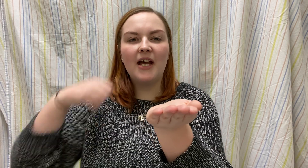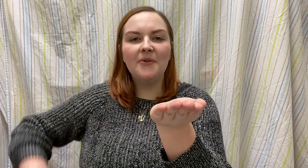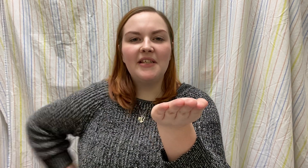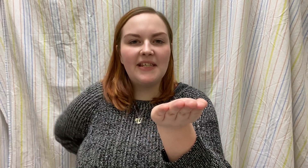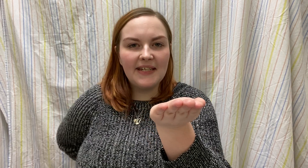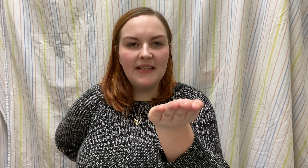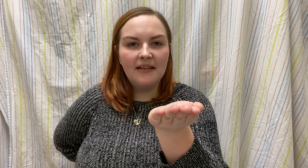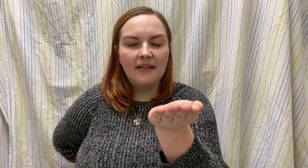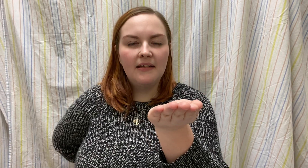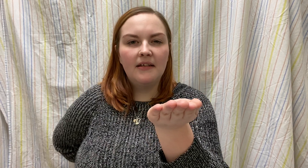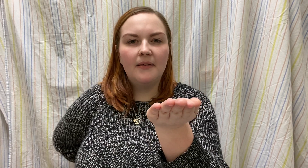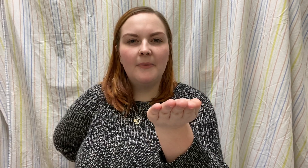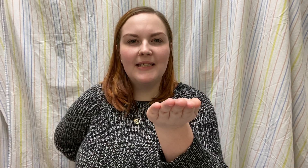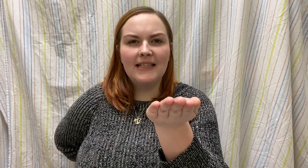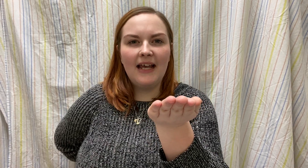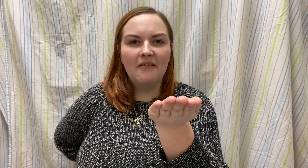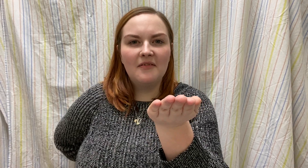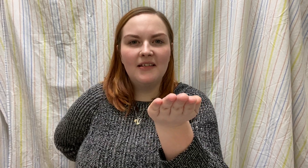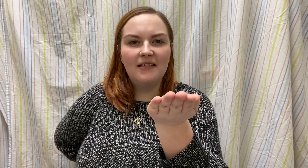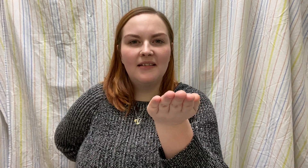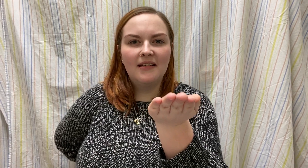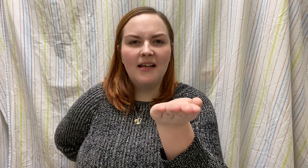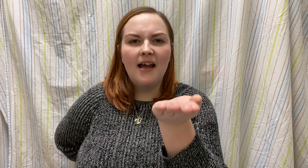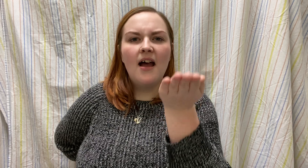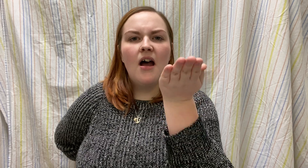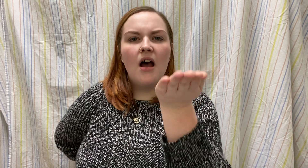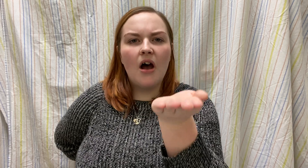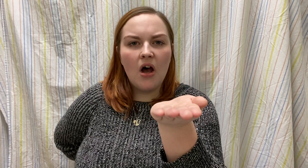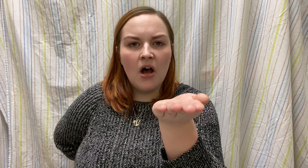Without t, what's left? O.